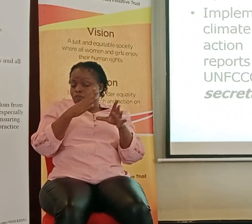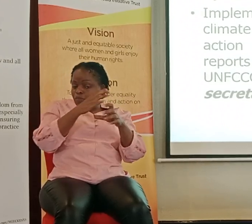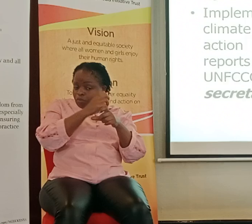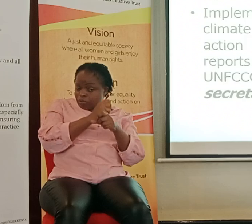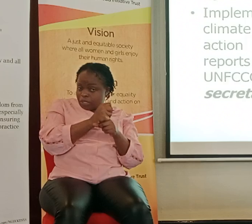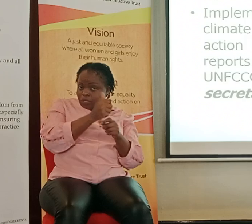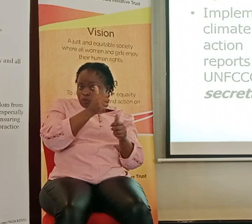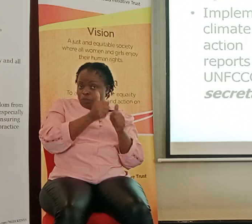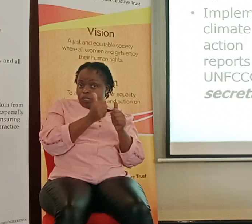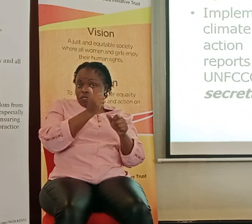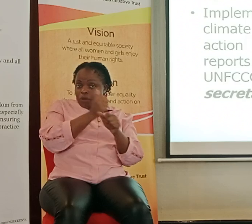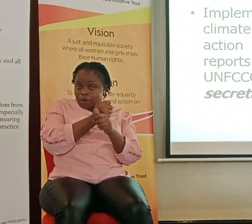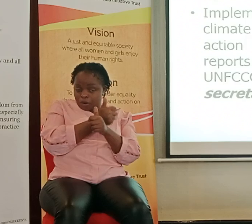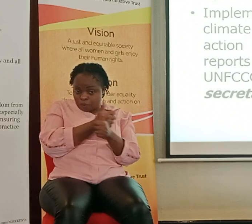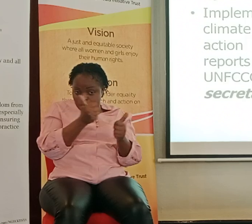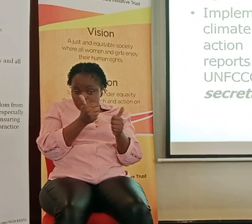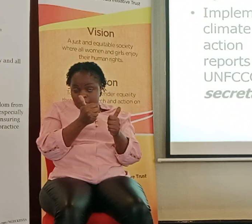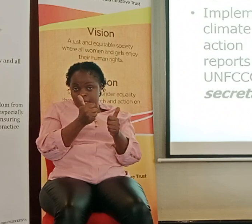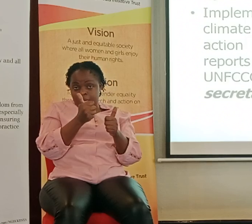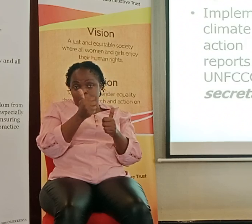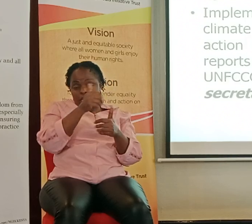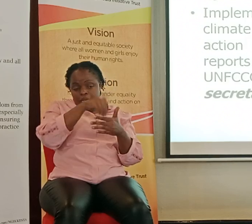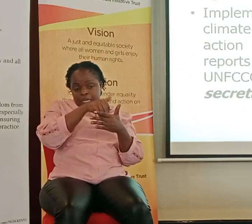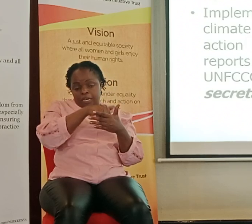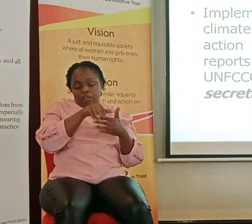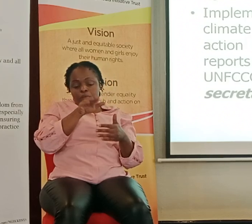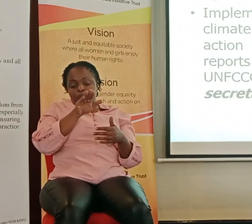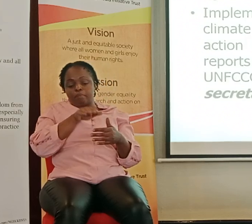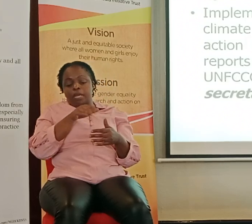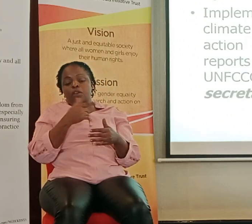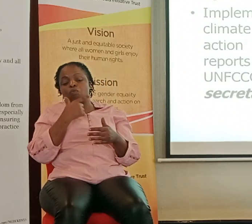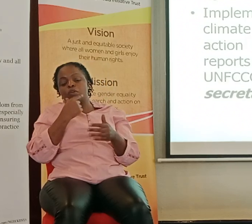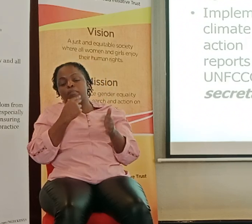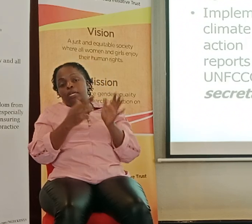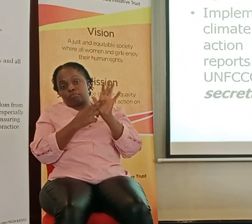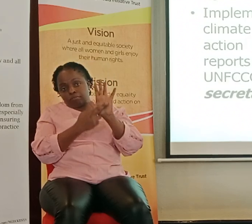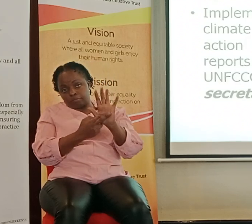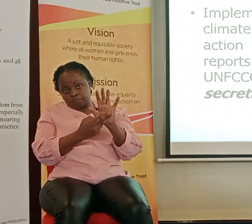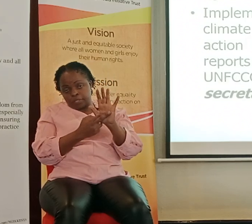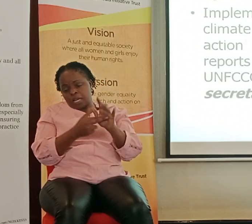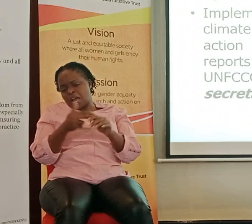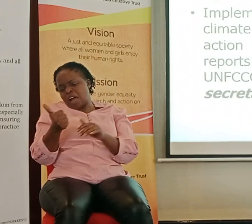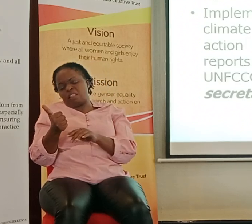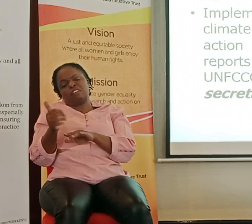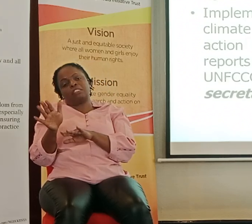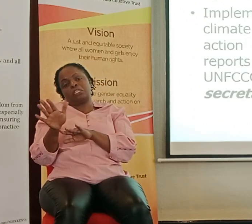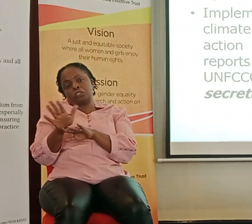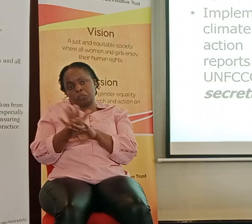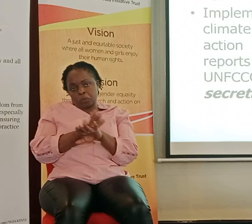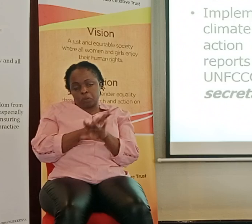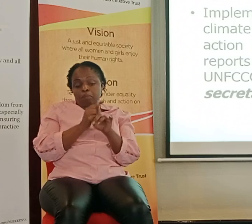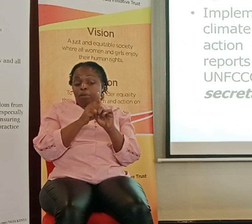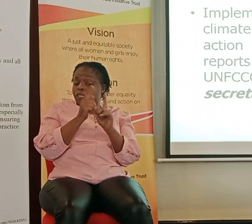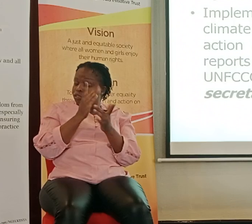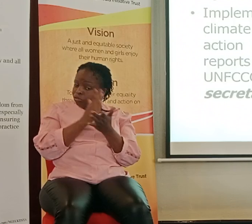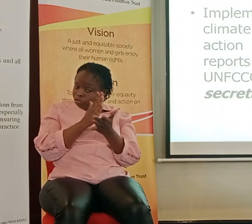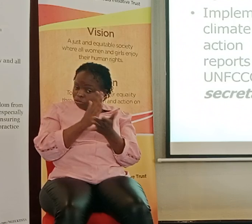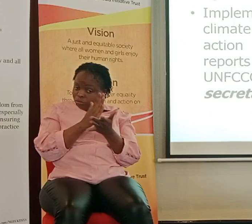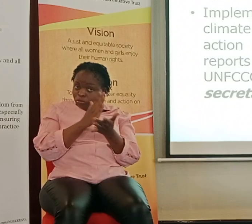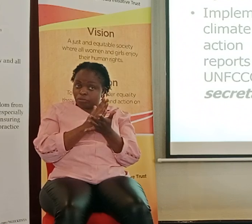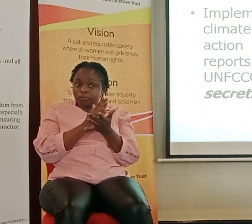well in terms of representation of both men and women. There are some that are still lagging behind. But the most interesting thing is